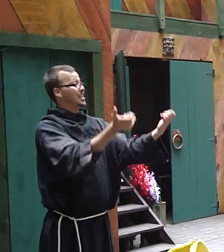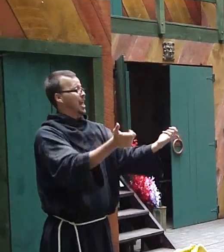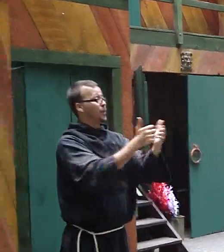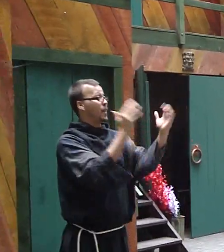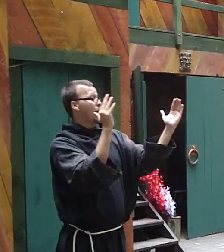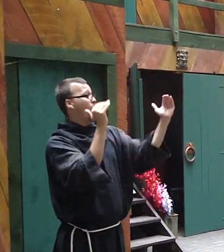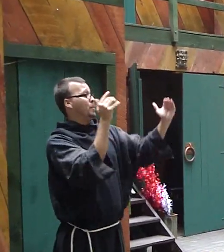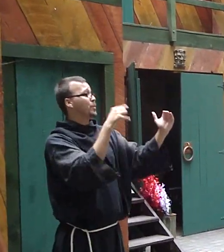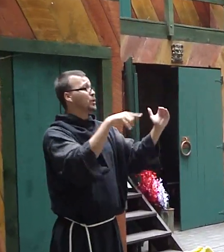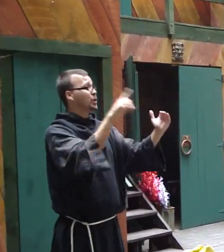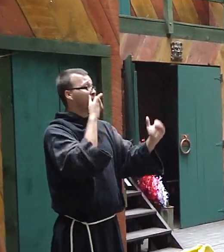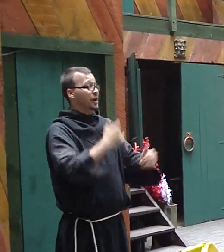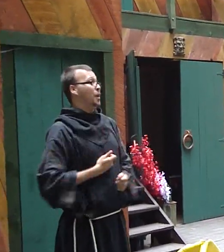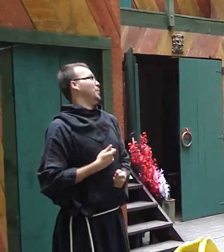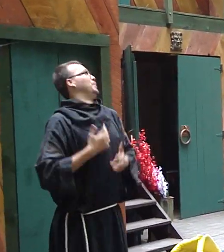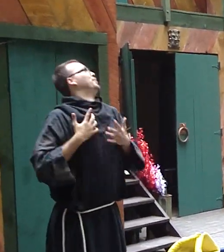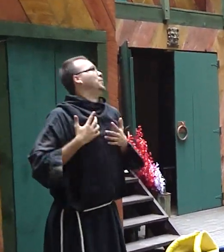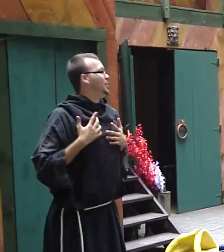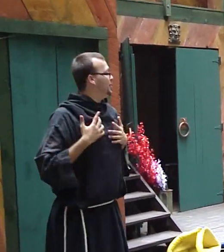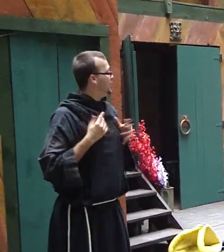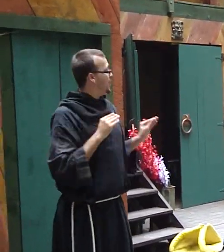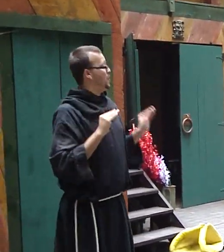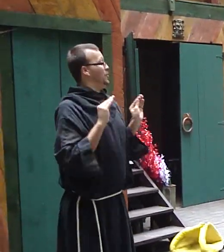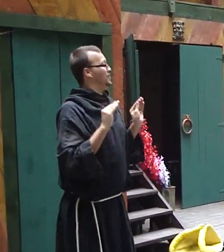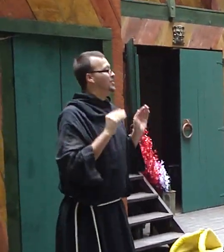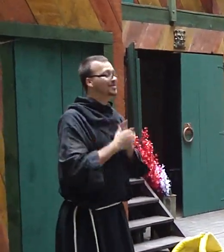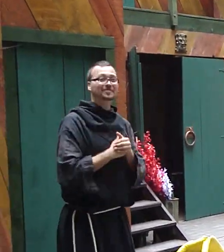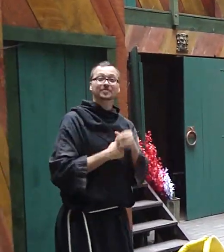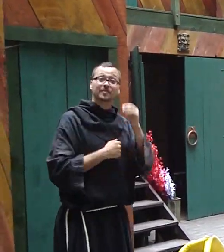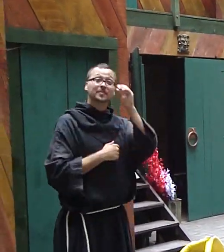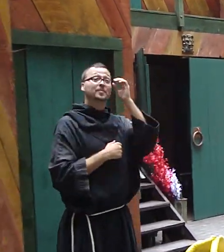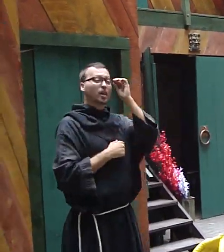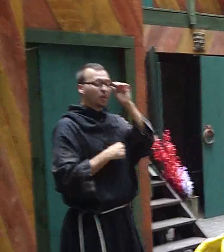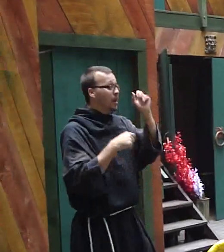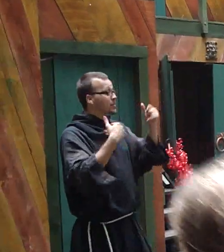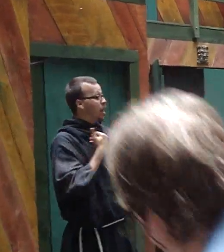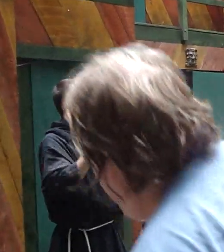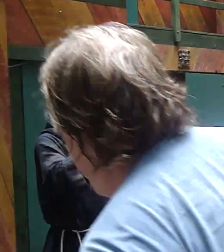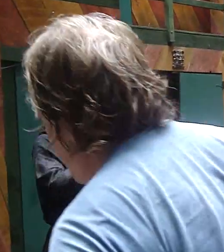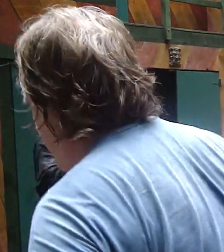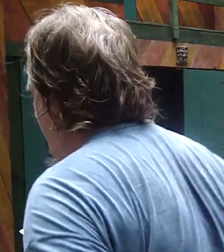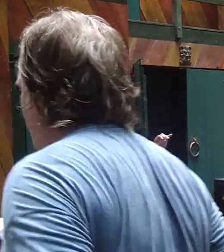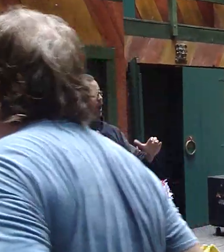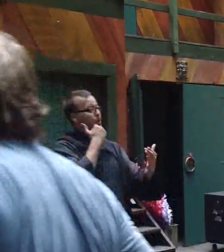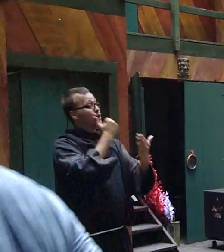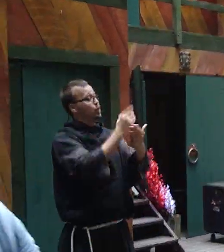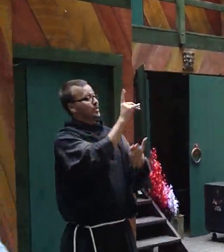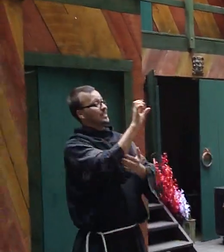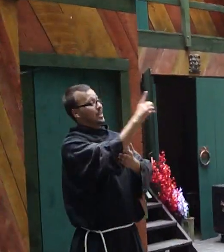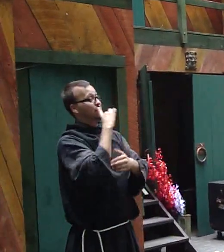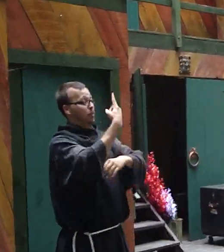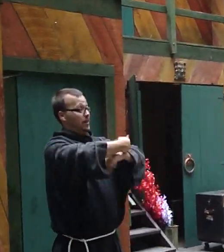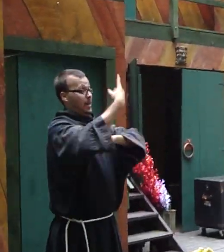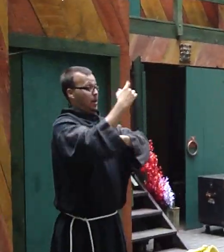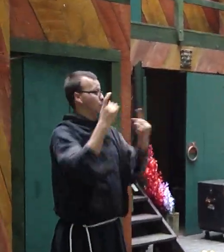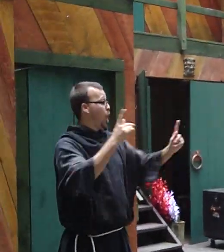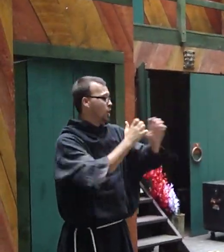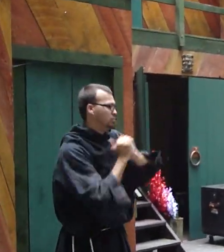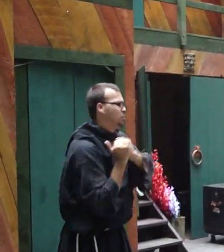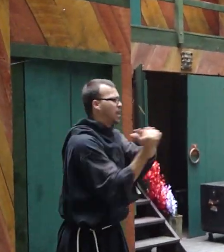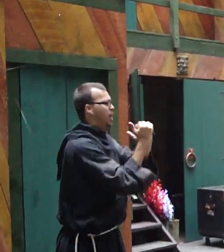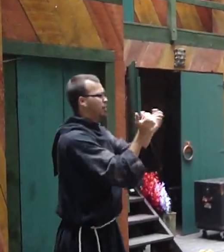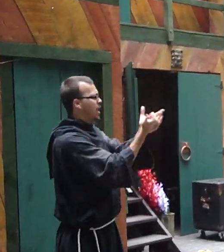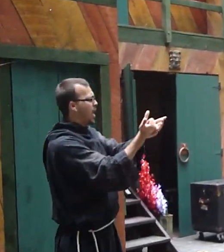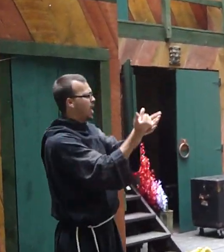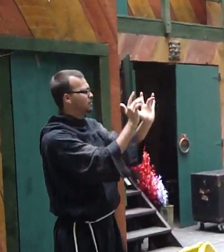the hopes that you shall be moved. All right, everyone, this is our chance to do our good deed for the day. We're all going to band together to help